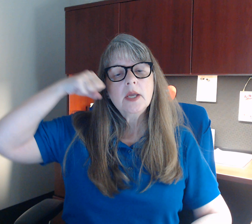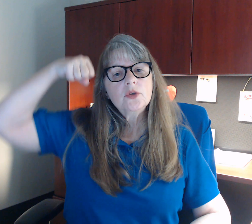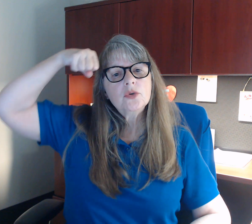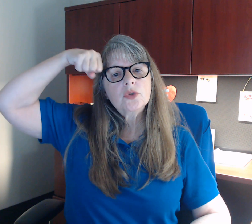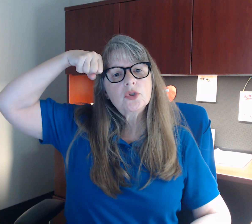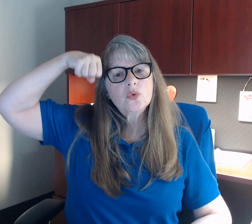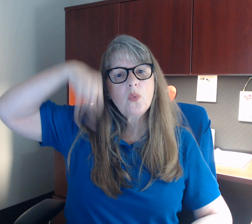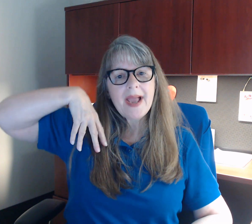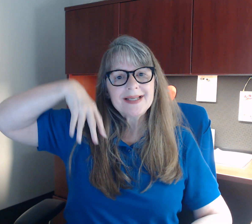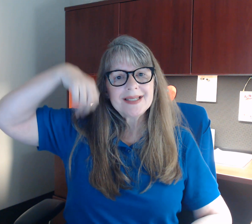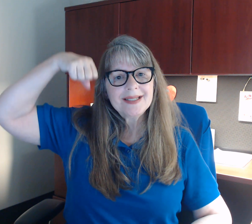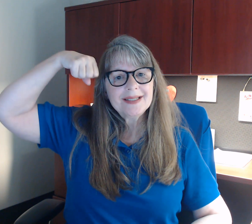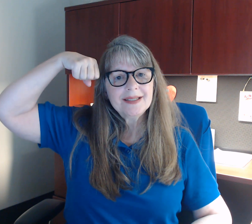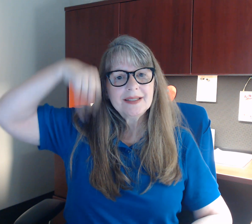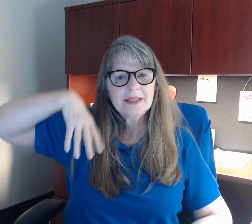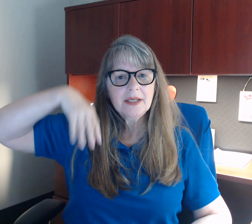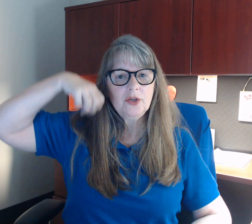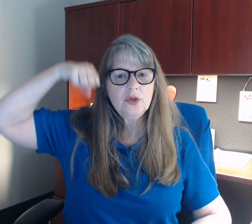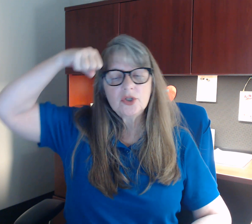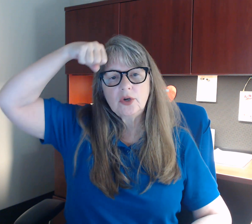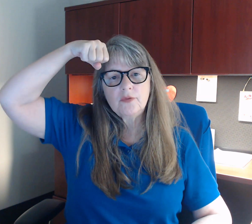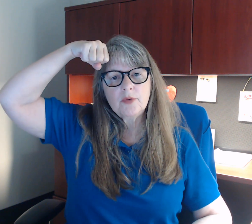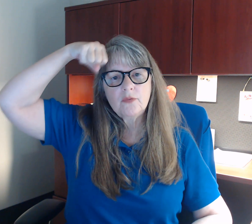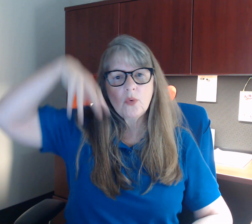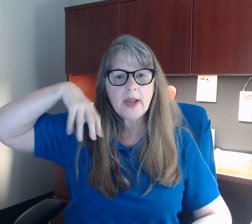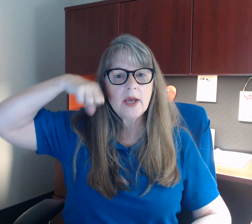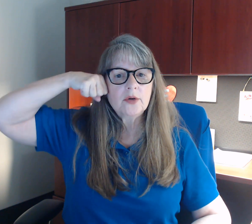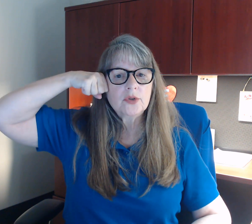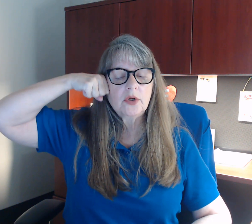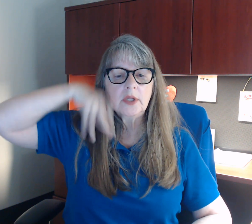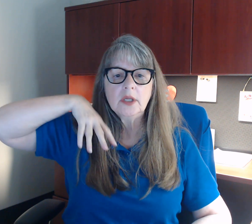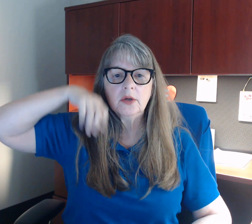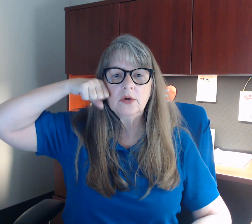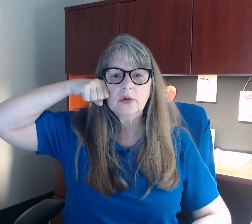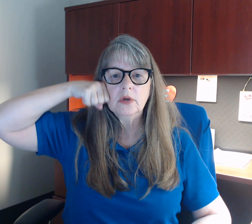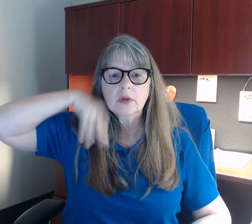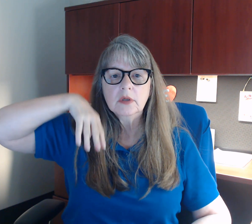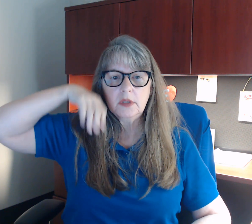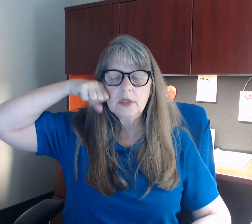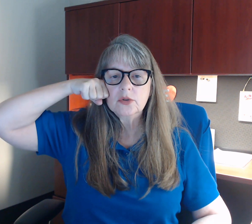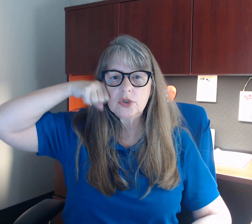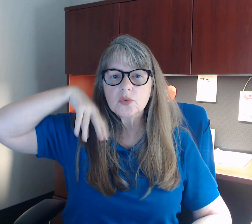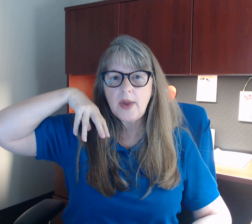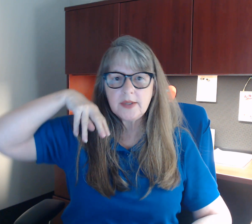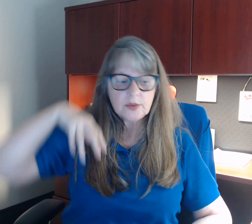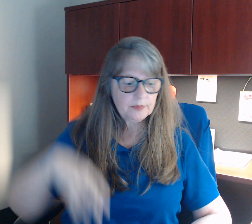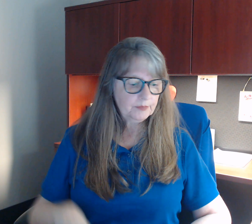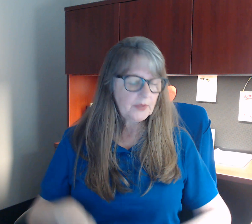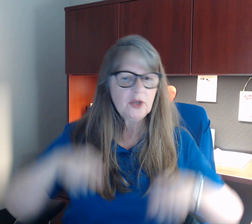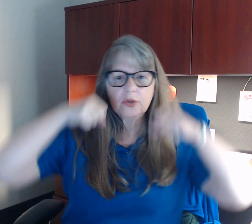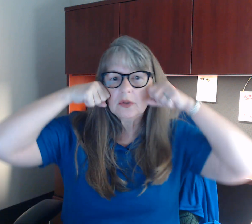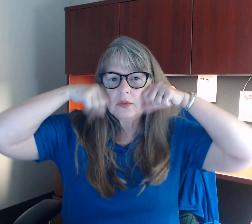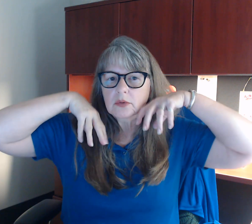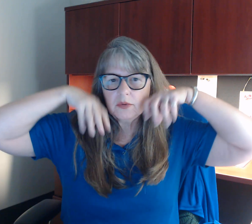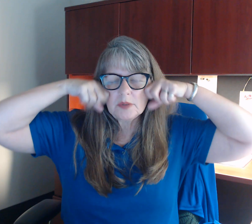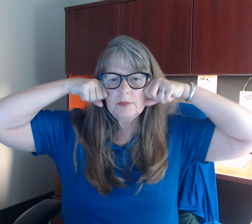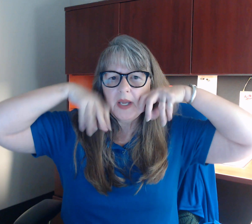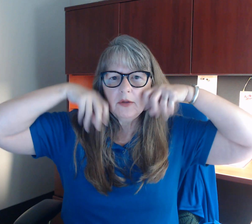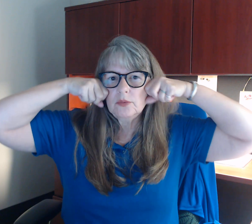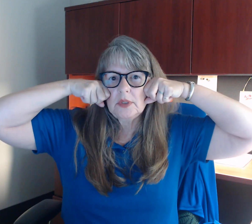To sweat. And you can start from your forehead or start here to sweat. And you can you're really